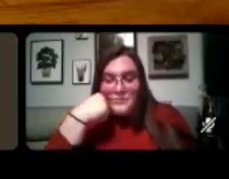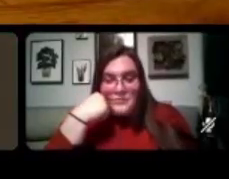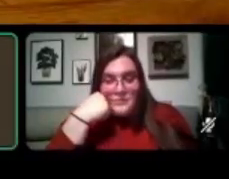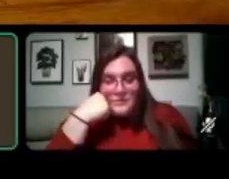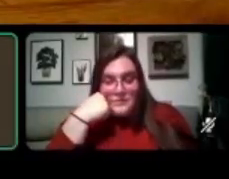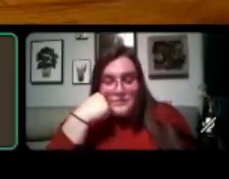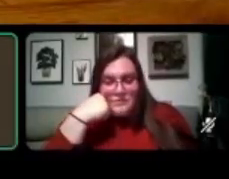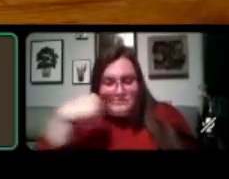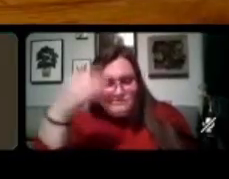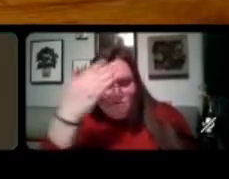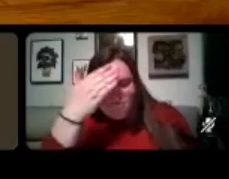Forgot.